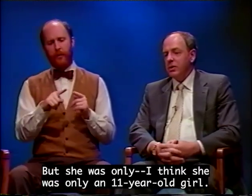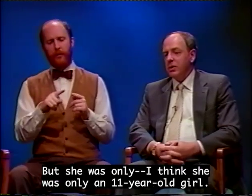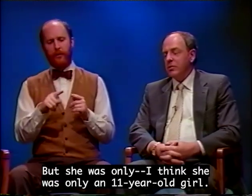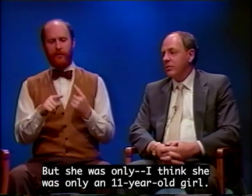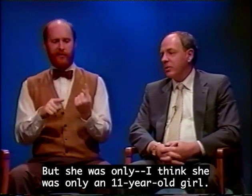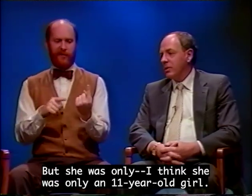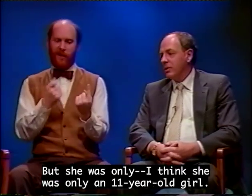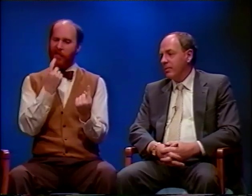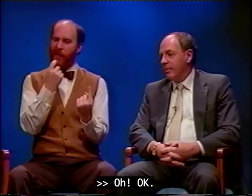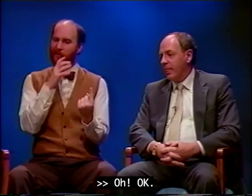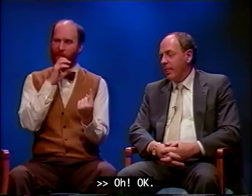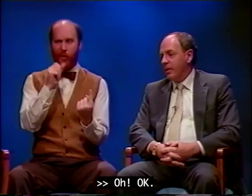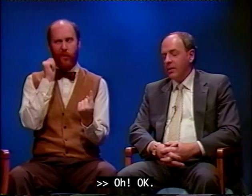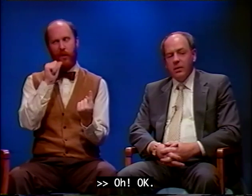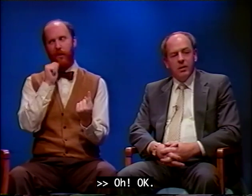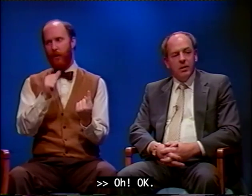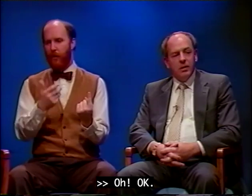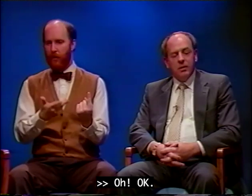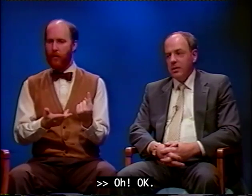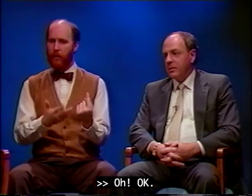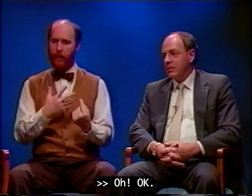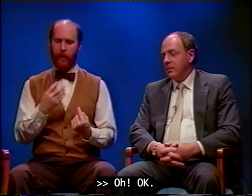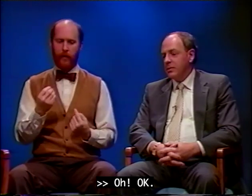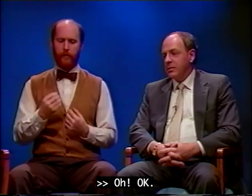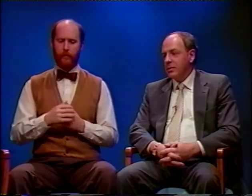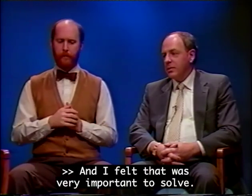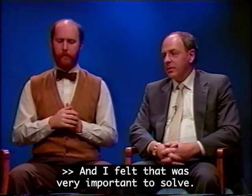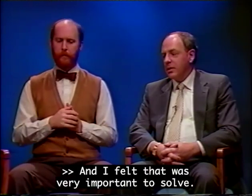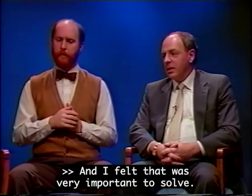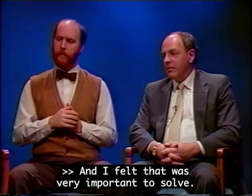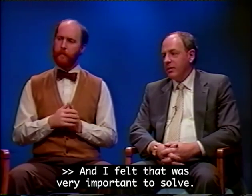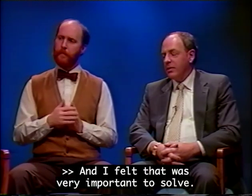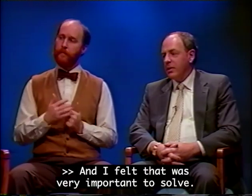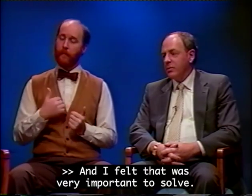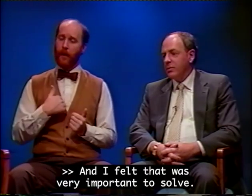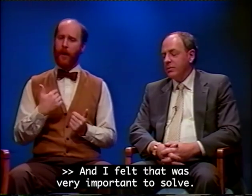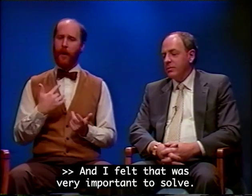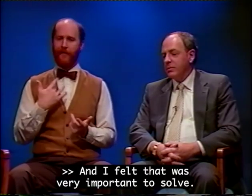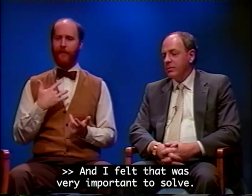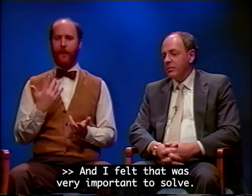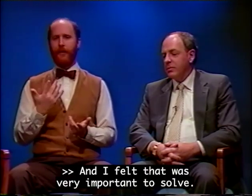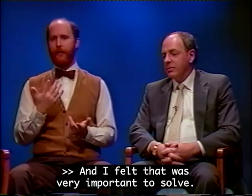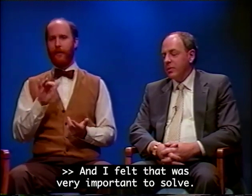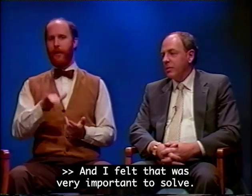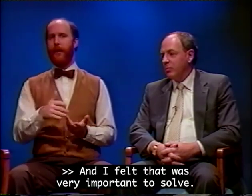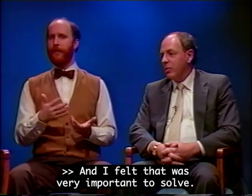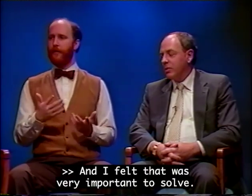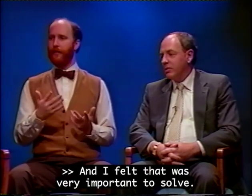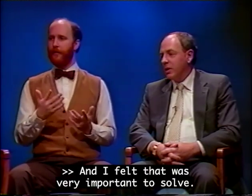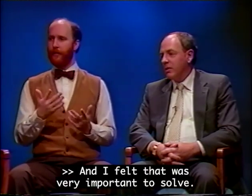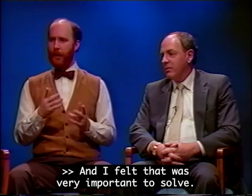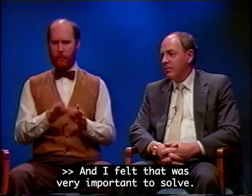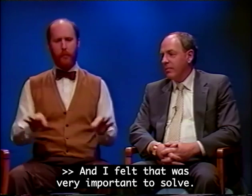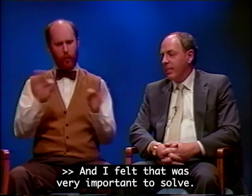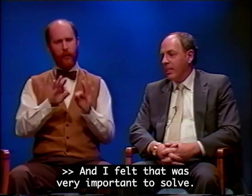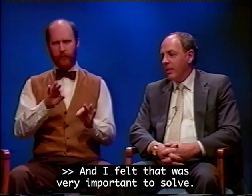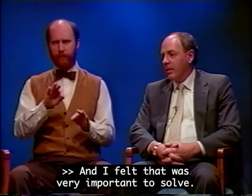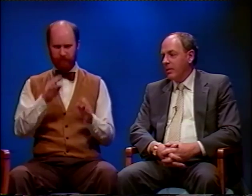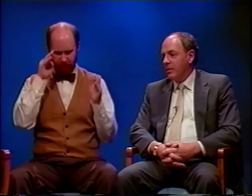she was only an 11-year-old girl. Oh. And okay. I felt that was very important to solve.